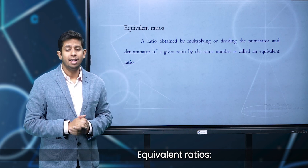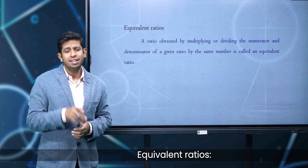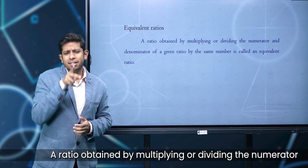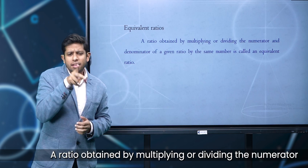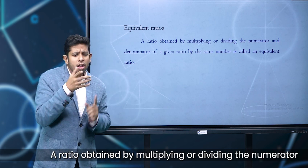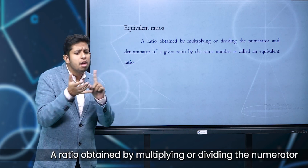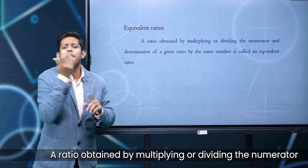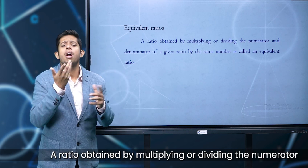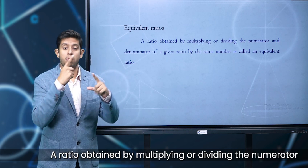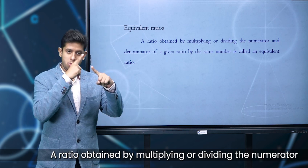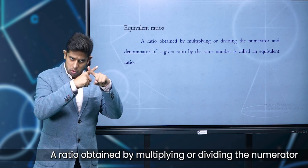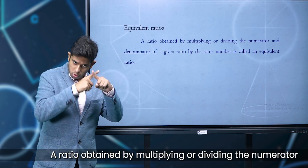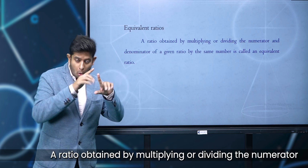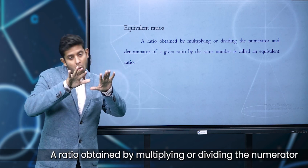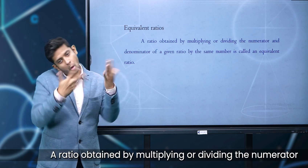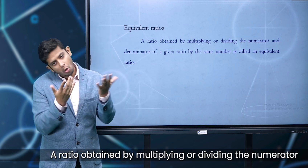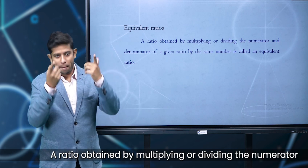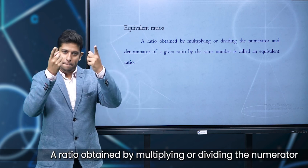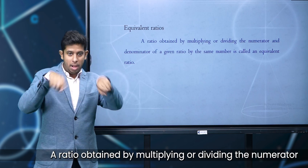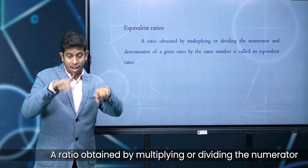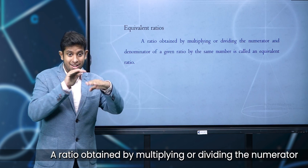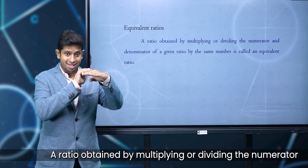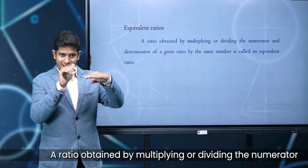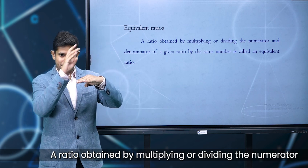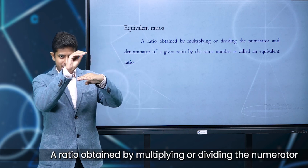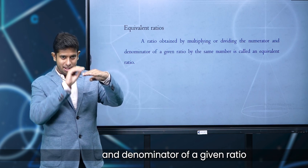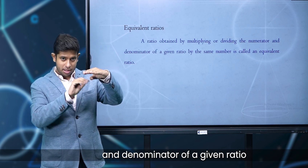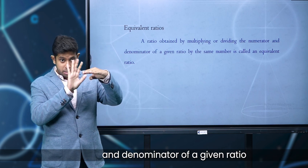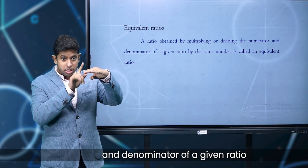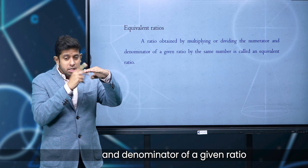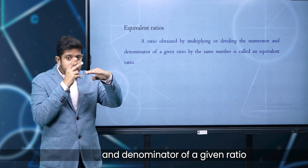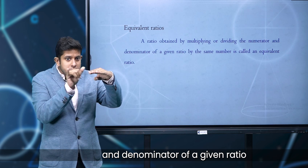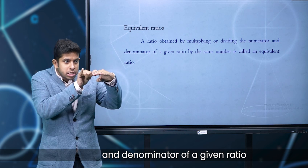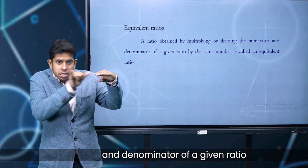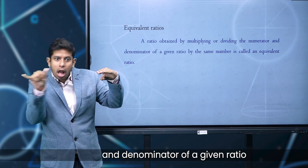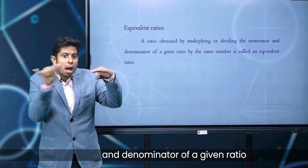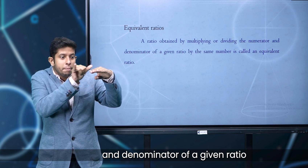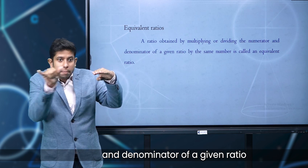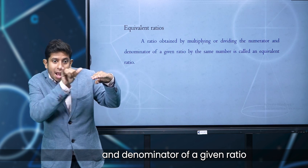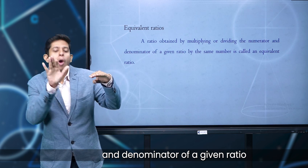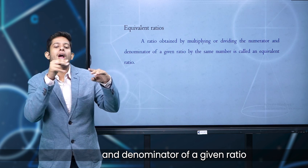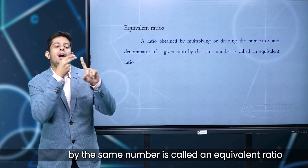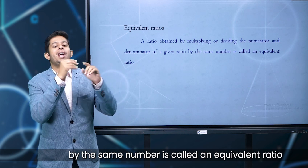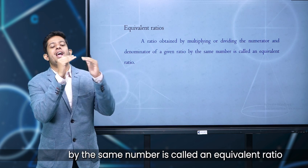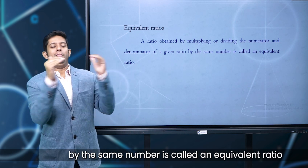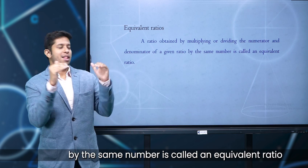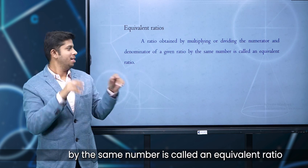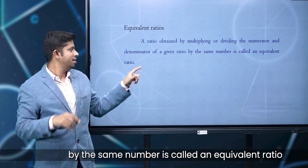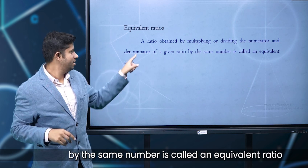A ratio obtained by multiplying or dividing the numerator and denominator of a given ratio by the same number is called